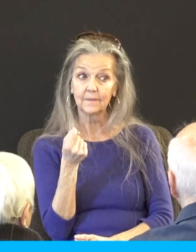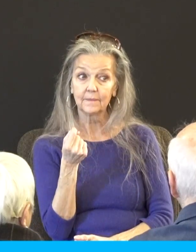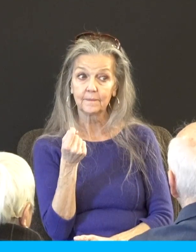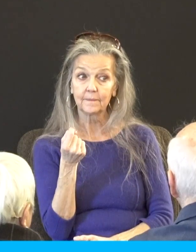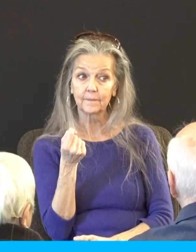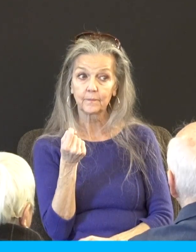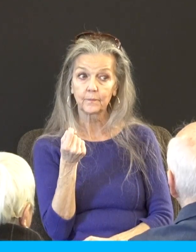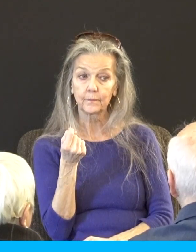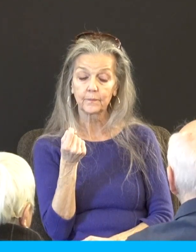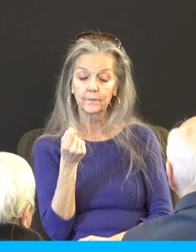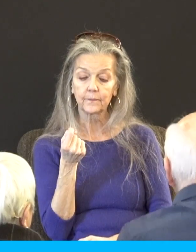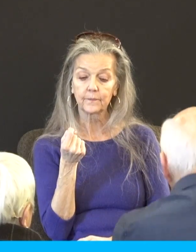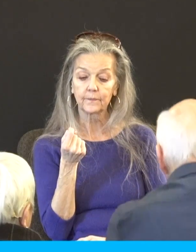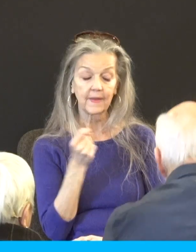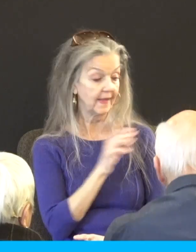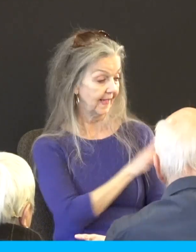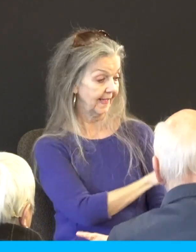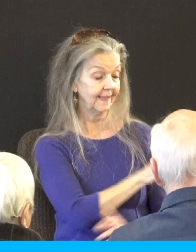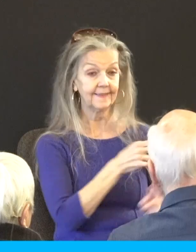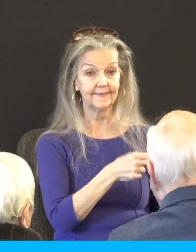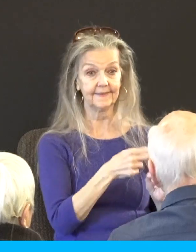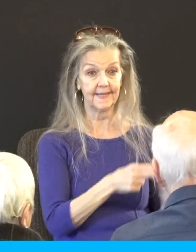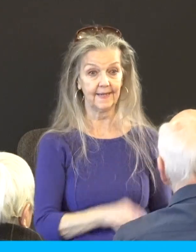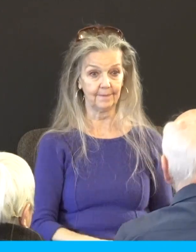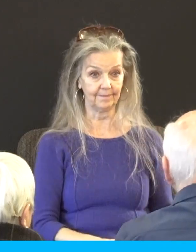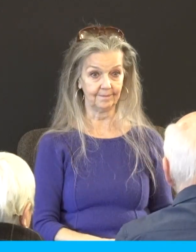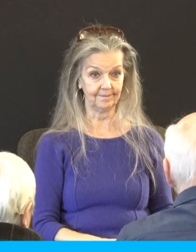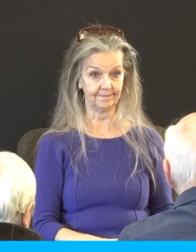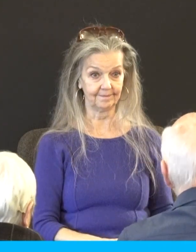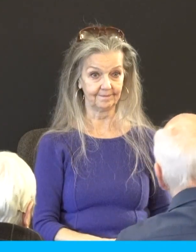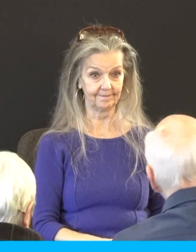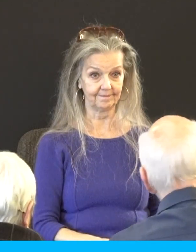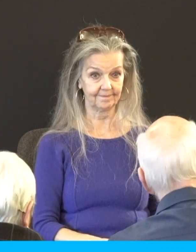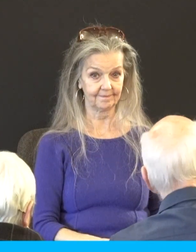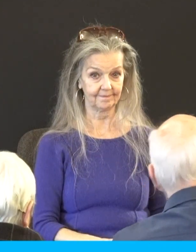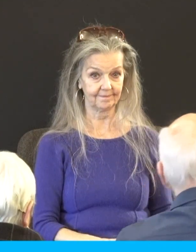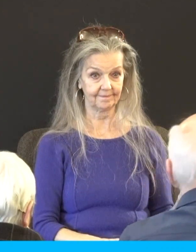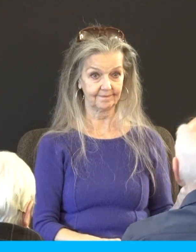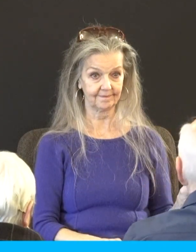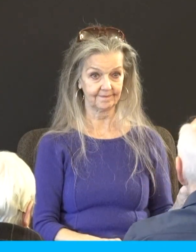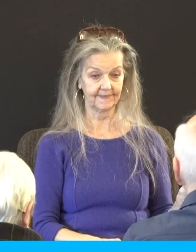his name how many caught that he didn't mention his name